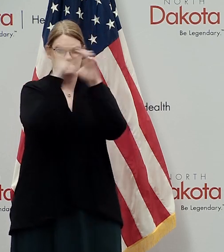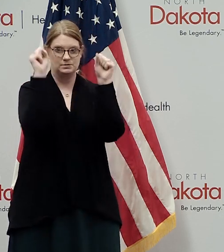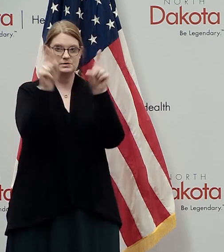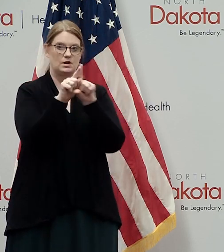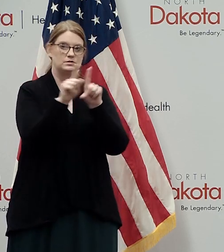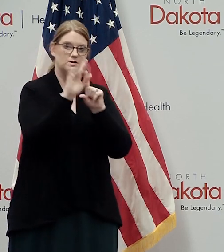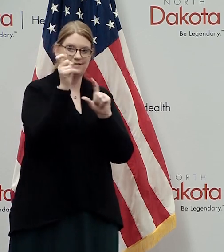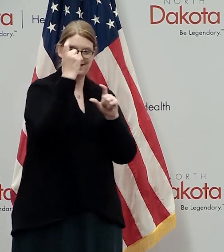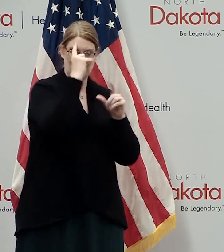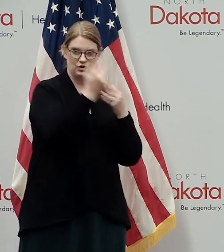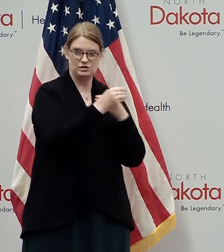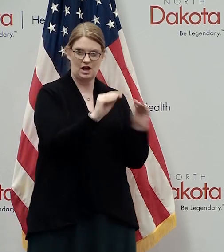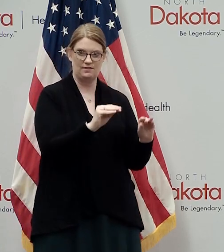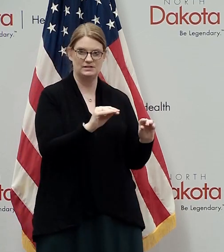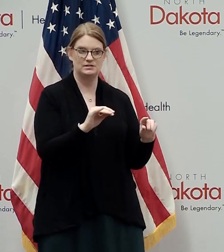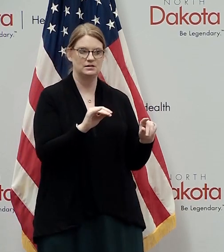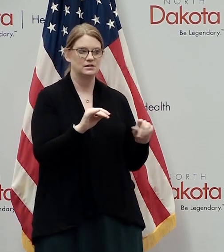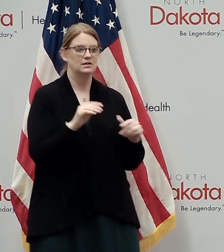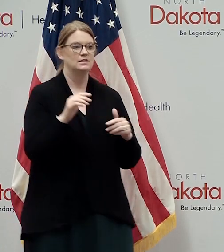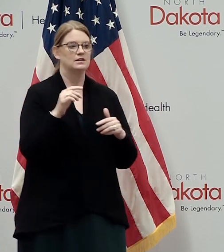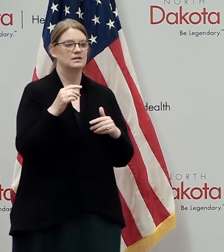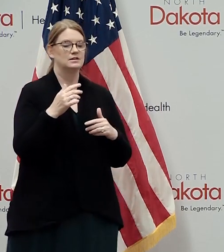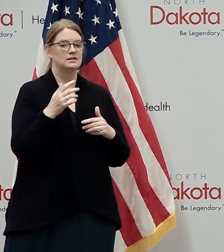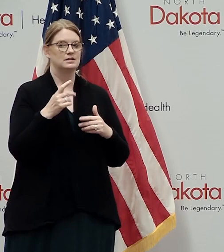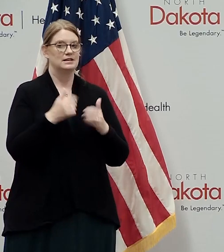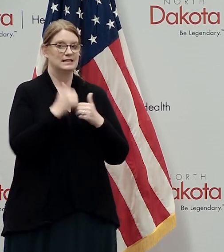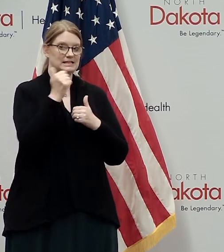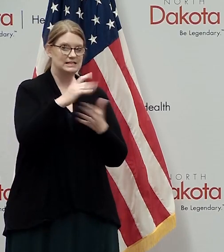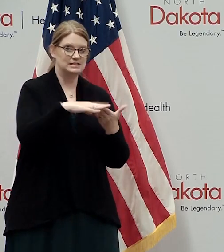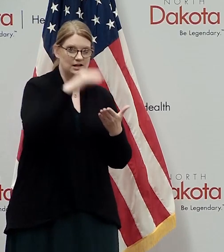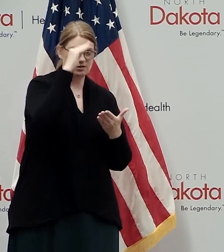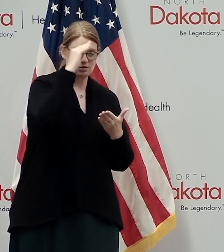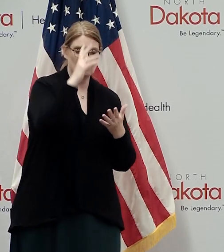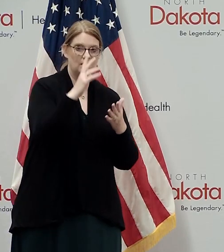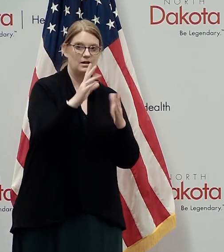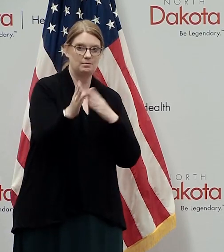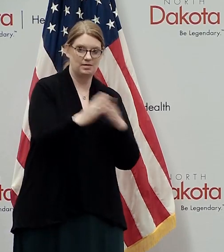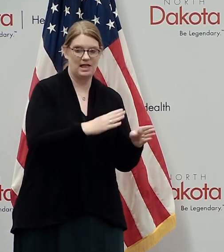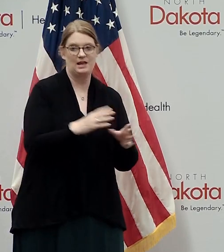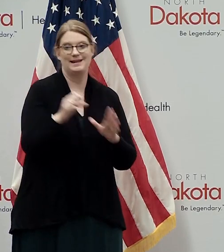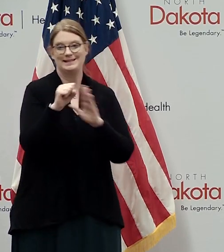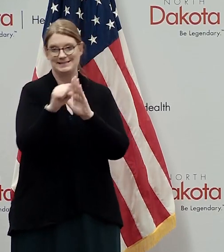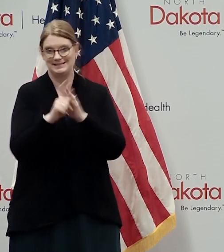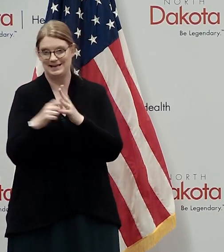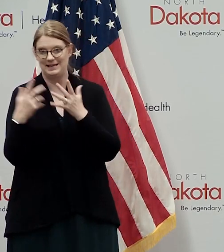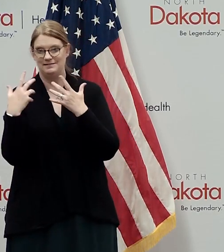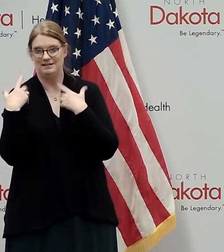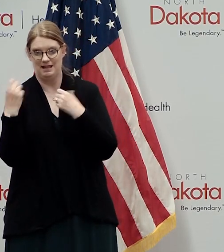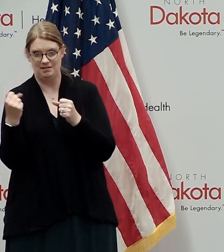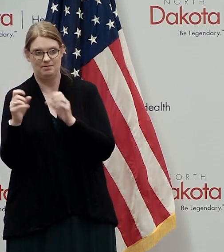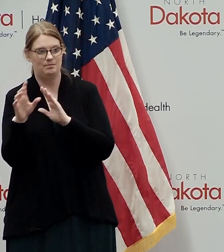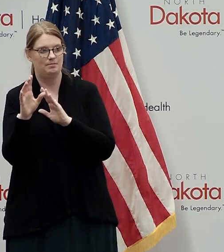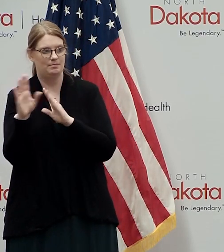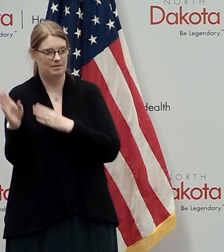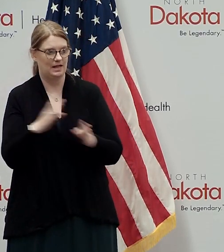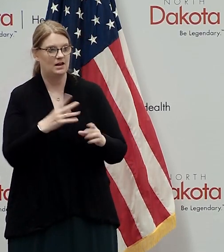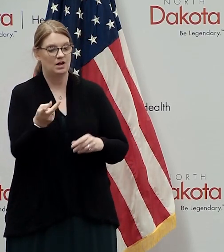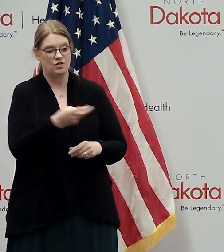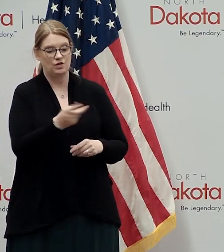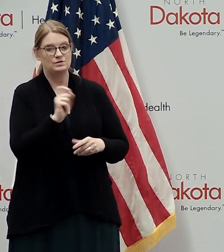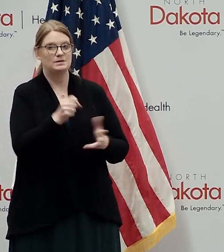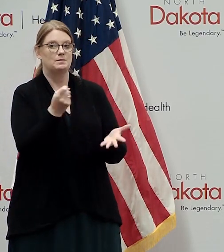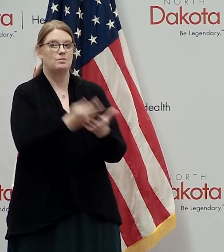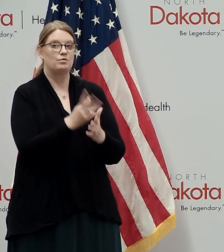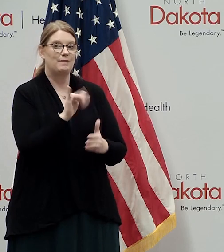governor's office, these plans, each of these plans, both the distance learning plan and the safe and healthy plan, need to be approved by local school boards. And